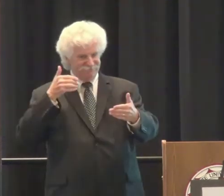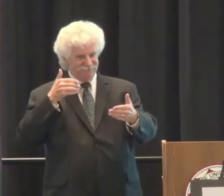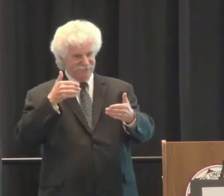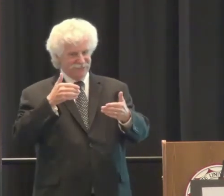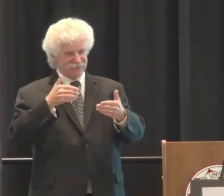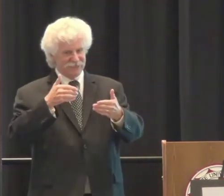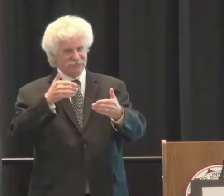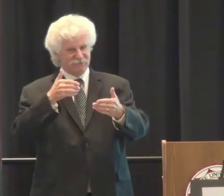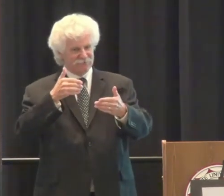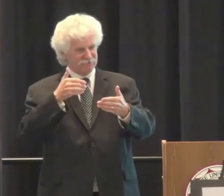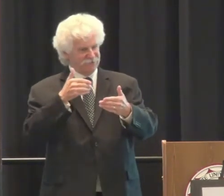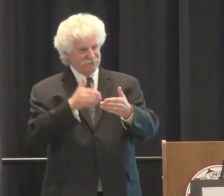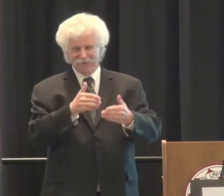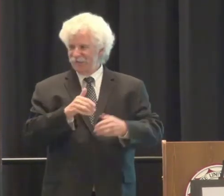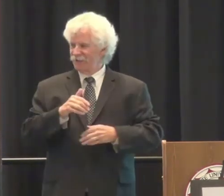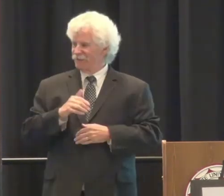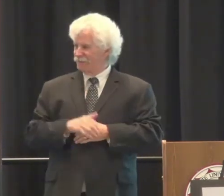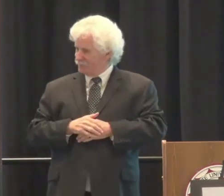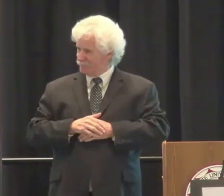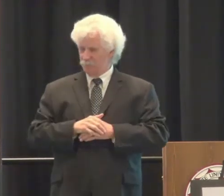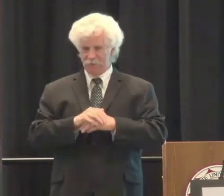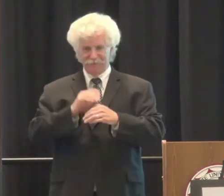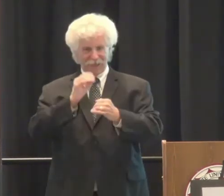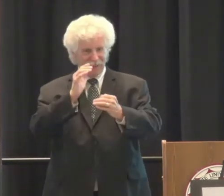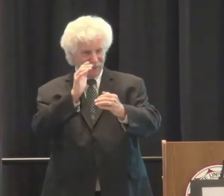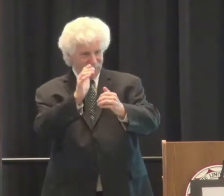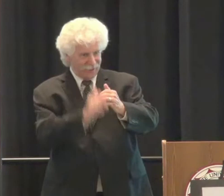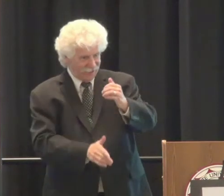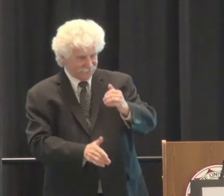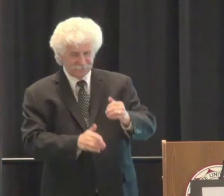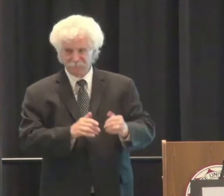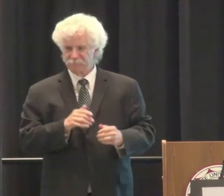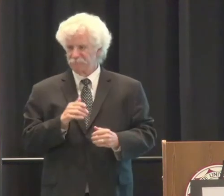We are now nearing the end of our program.